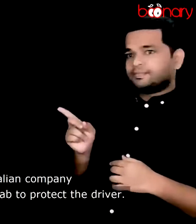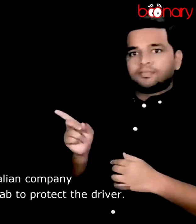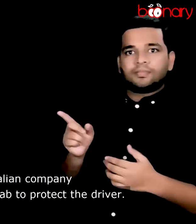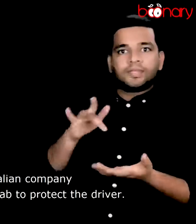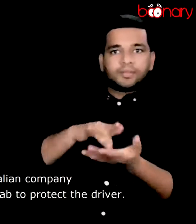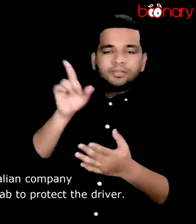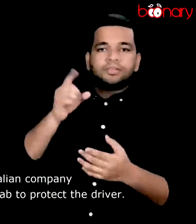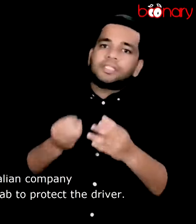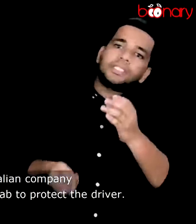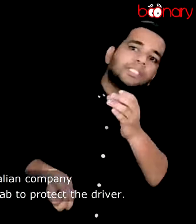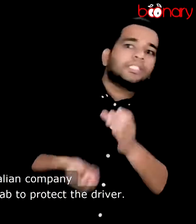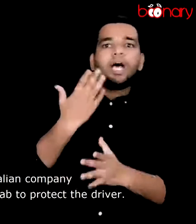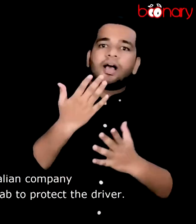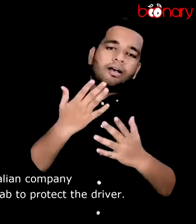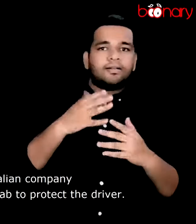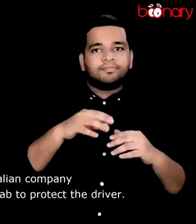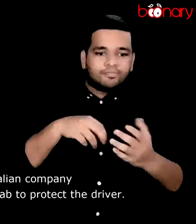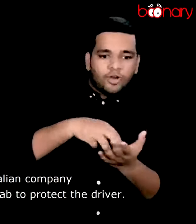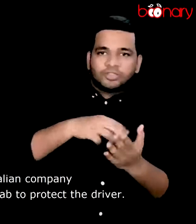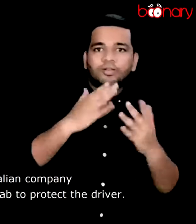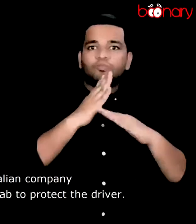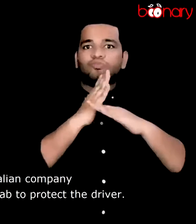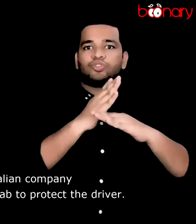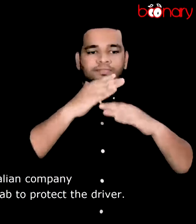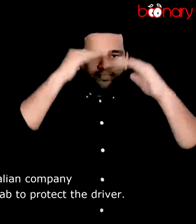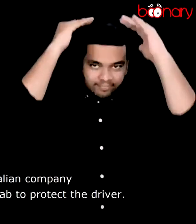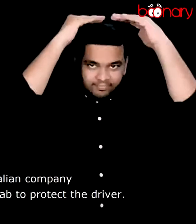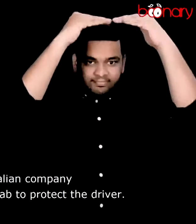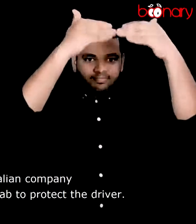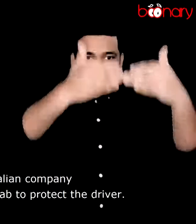Piaggio fitted a cab to protect the driver.